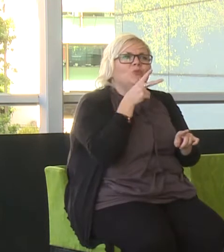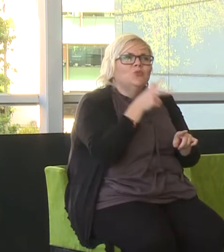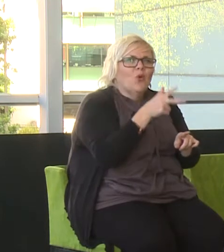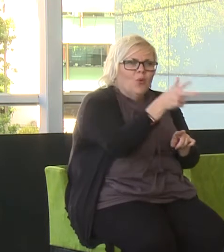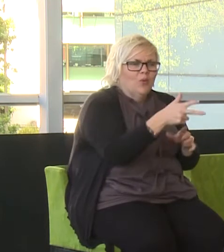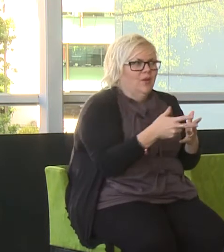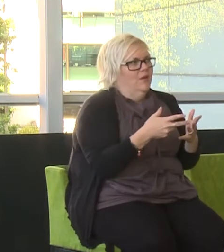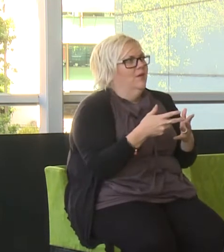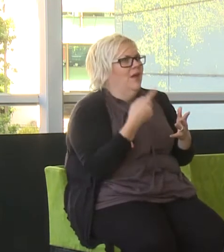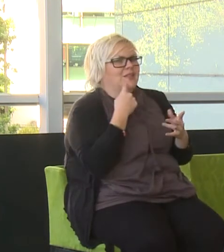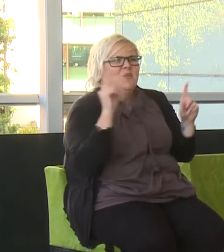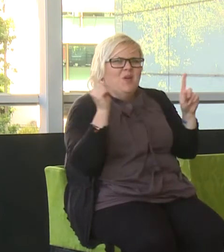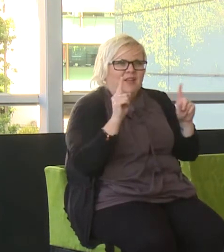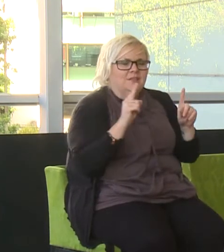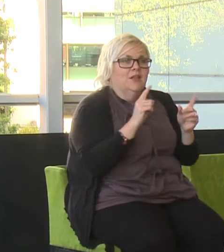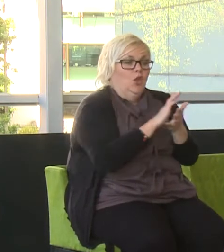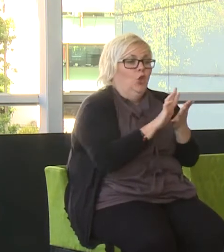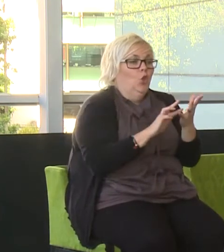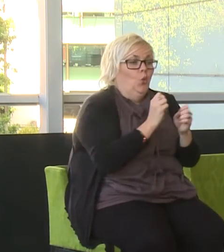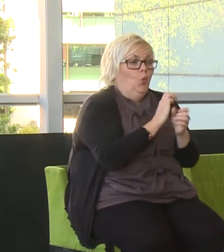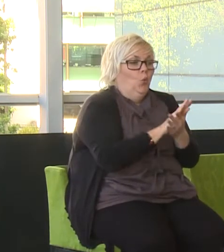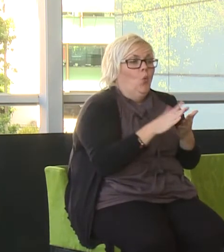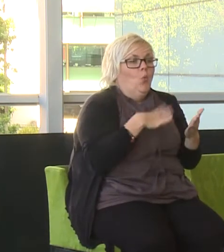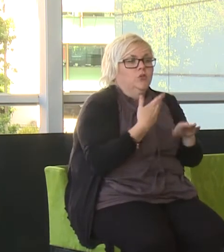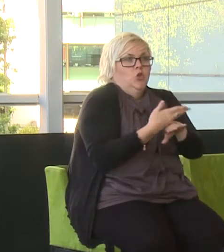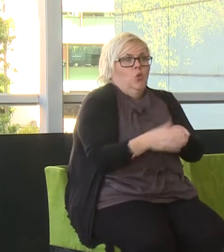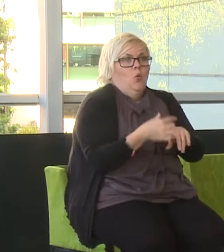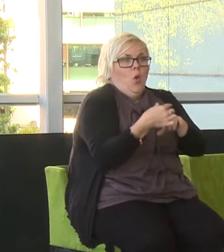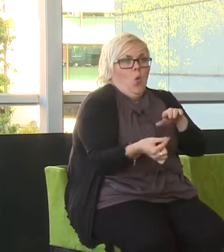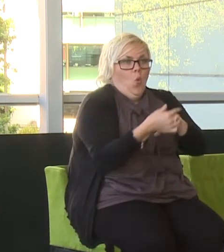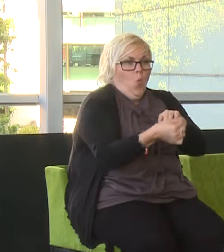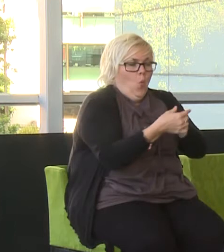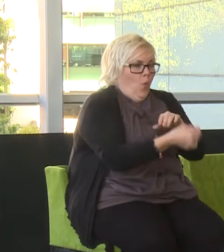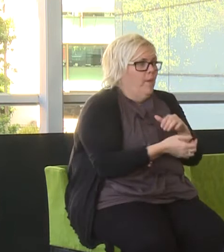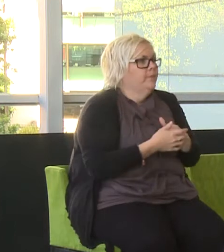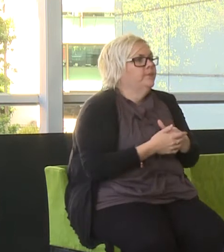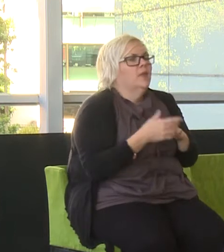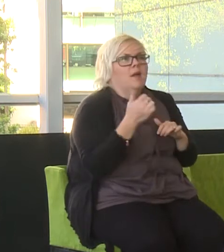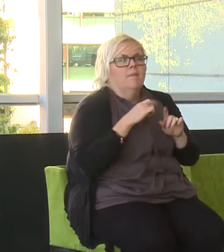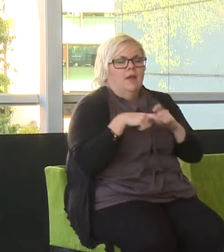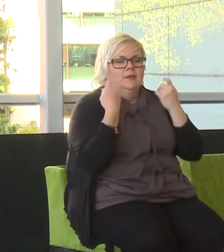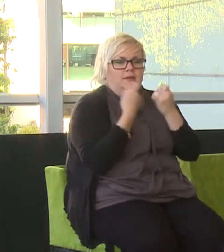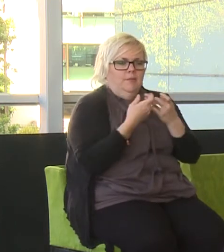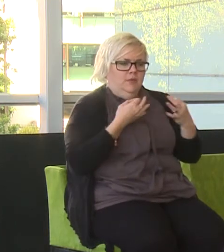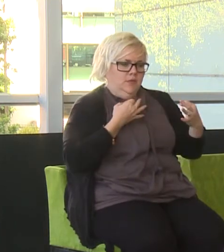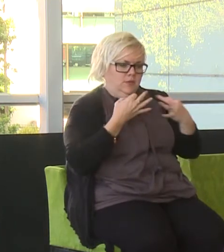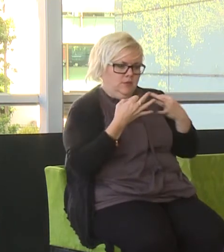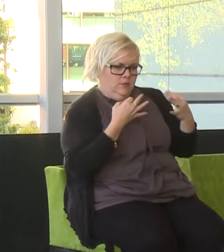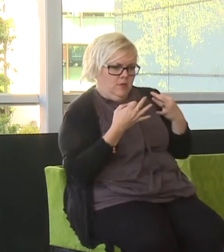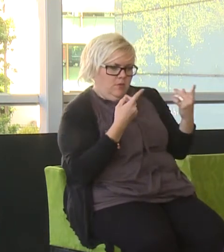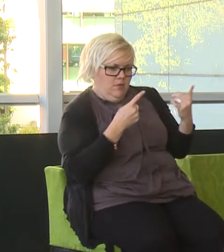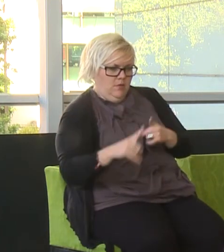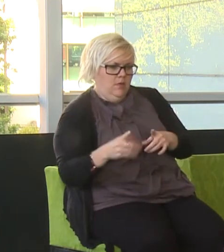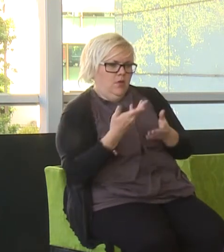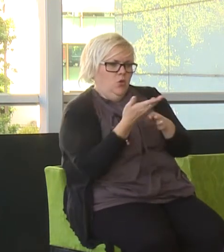what? It's like, Hugh wants new claws. It's like, okay. So my design team set to work on new silhouettes, and over